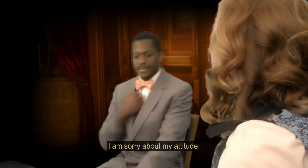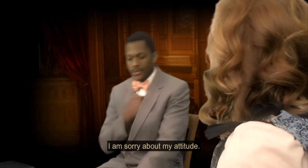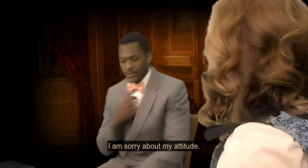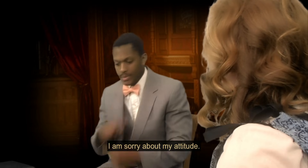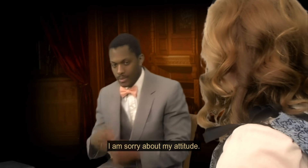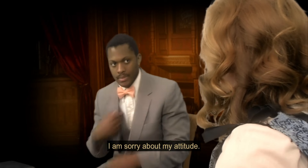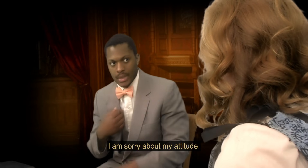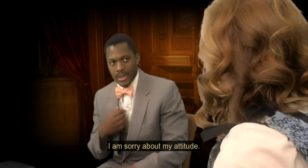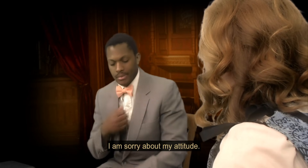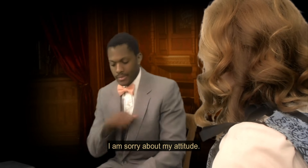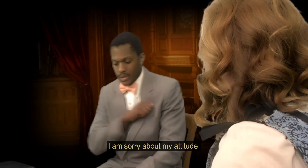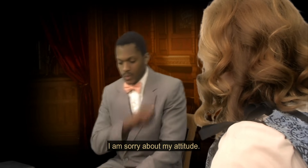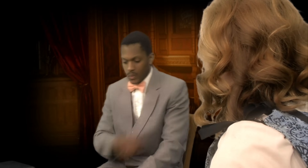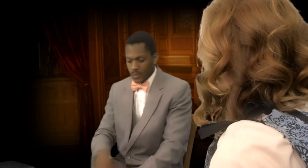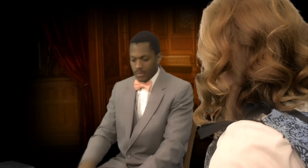I'm sorry about my attitude.